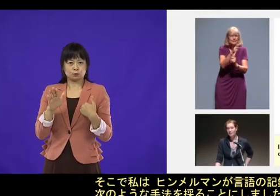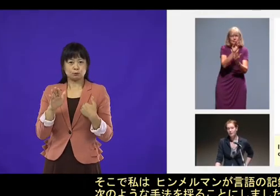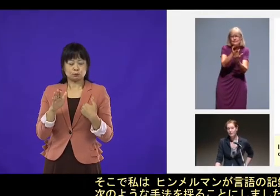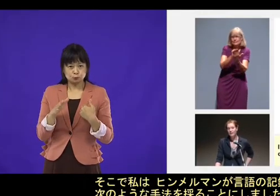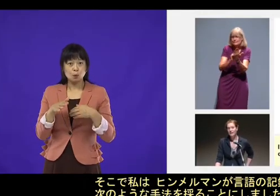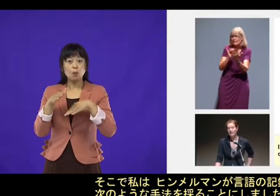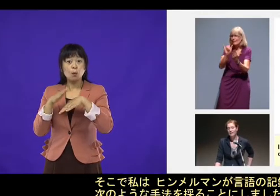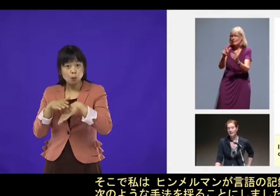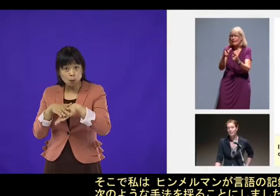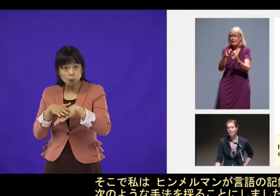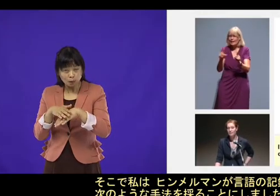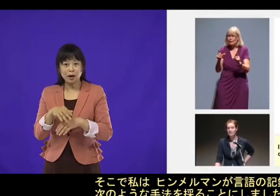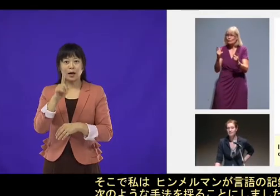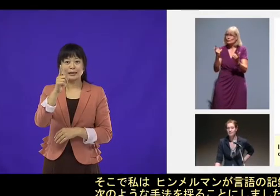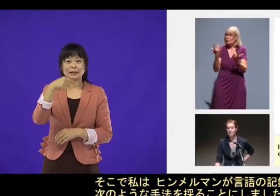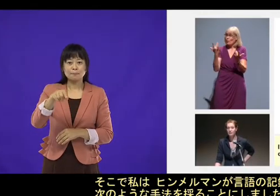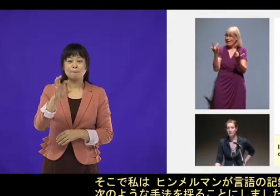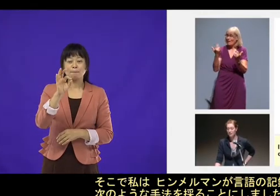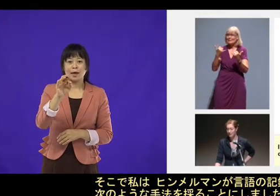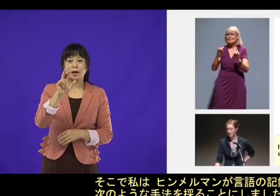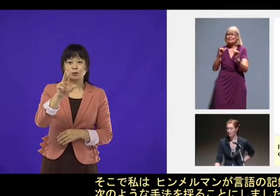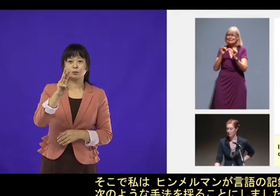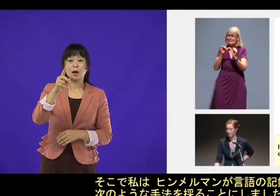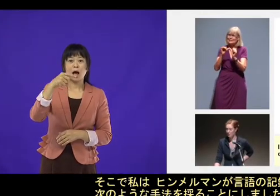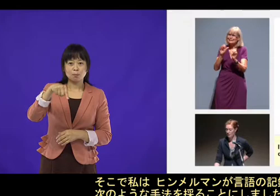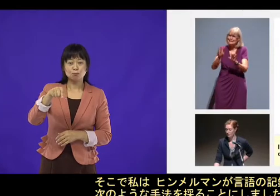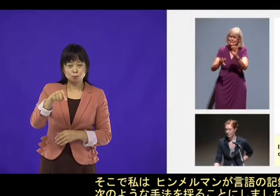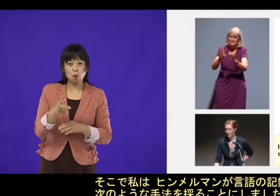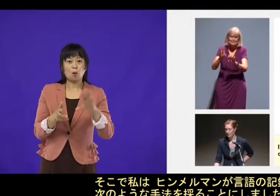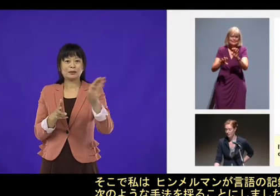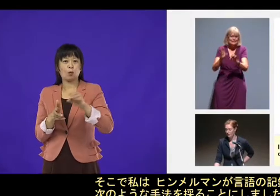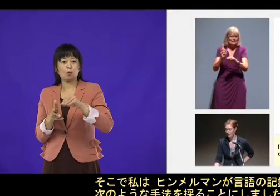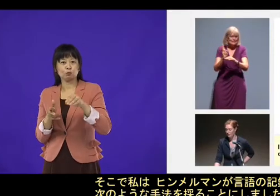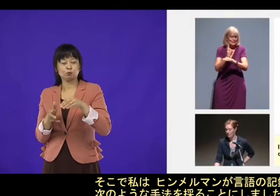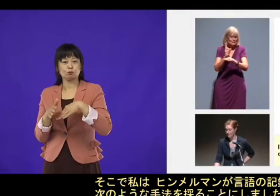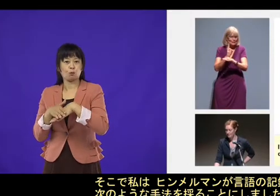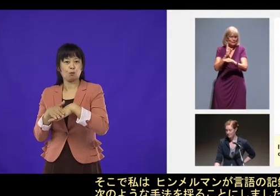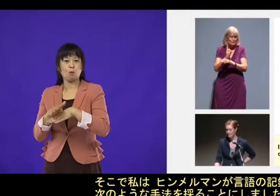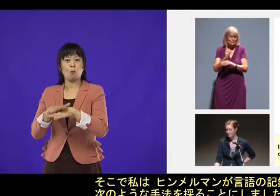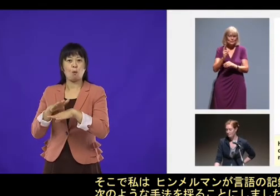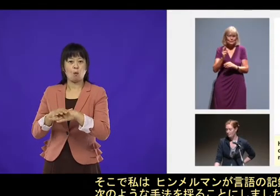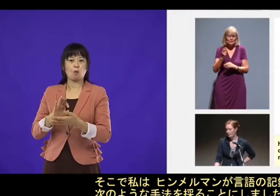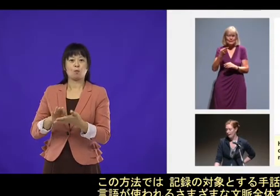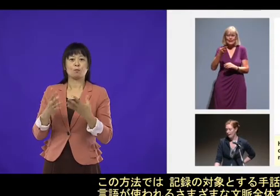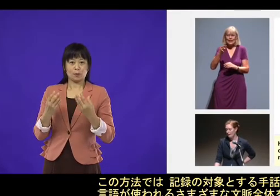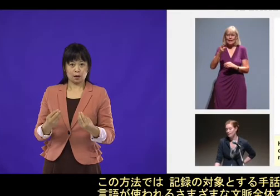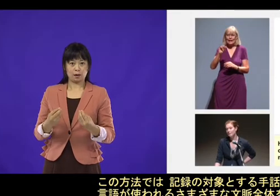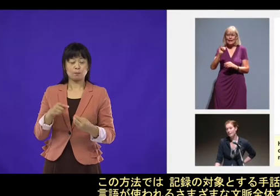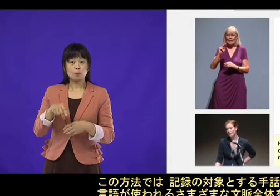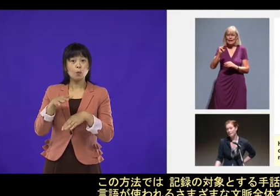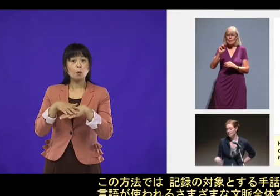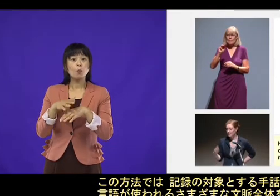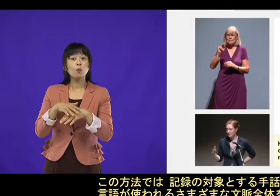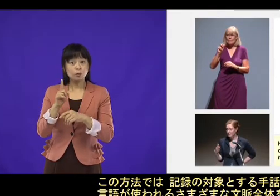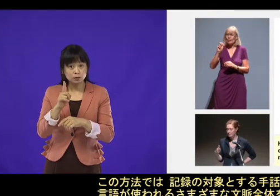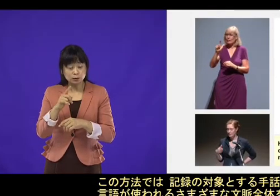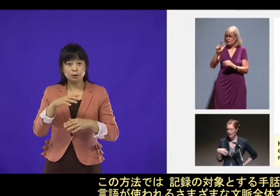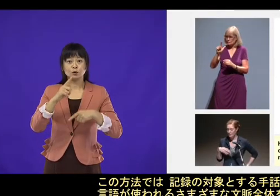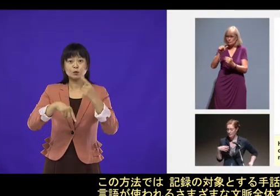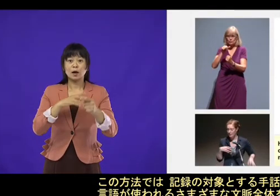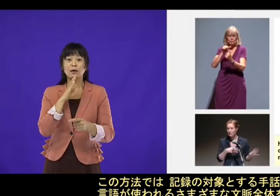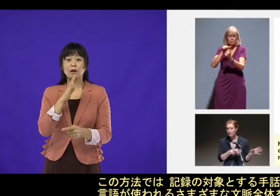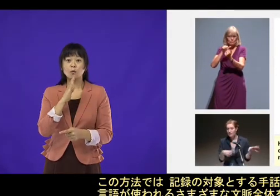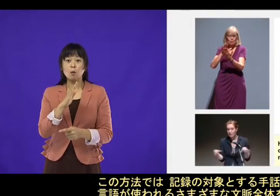done this following Himmelman's documentary approach to linguistics. And his method